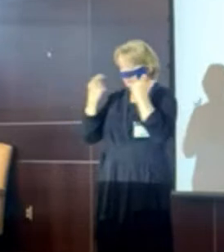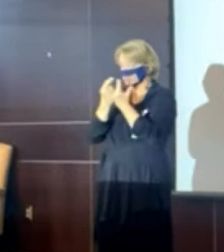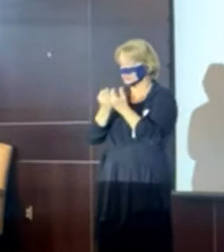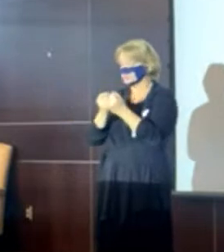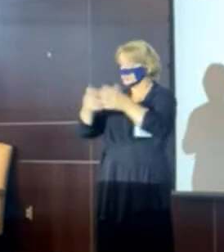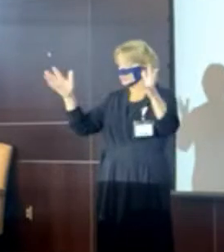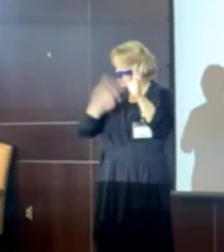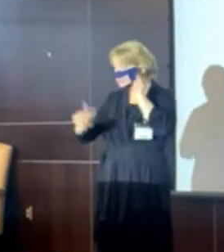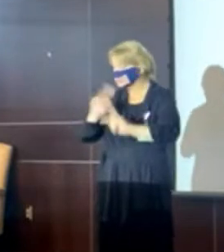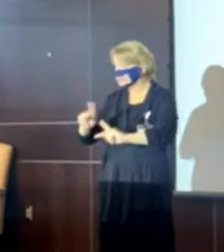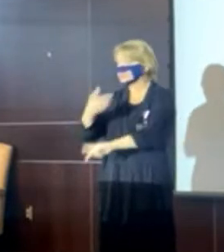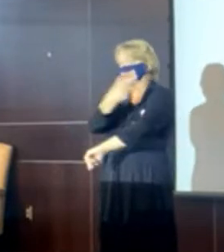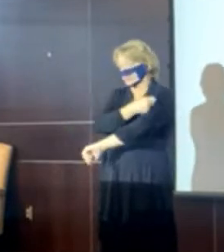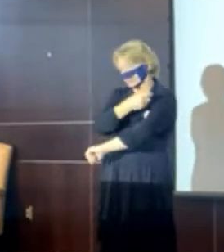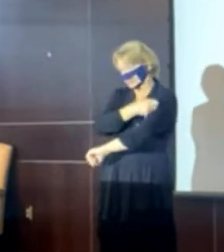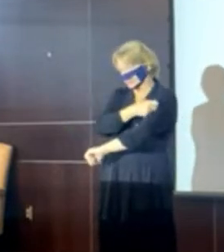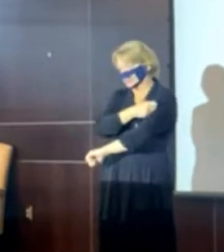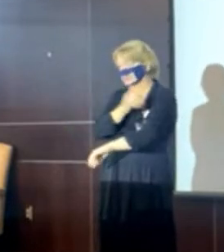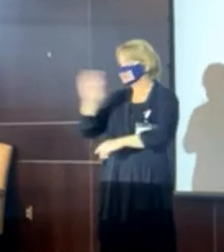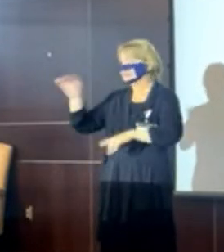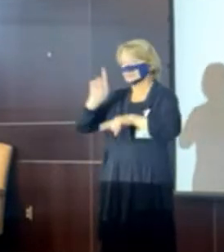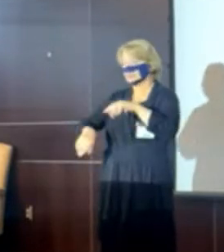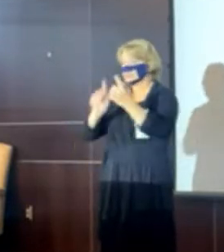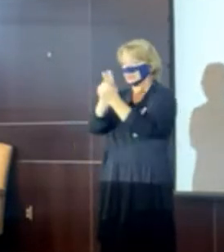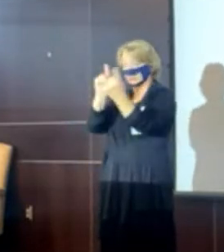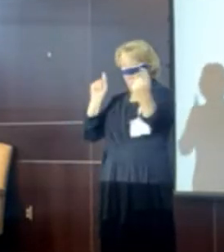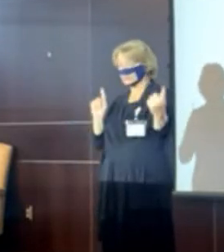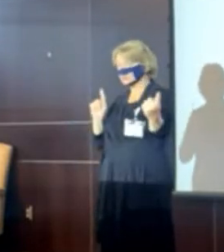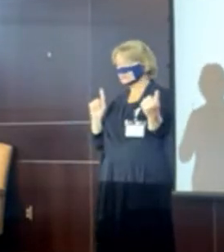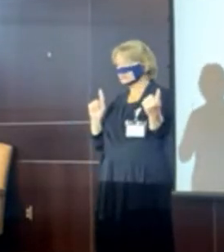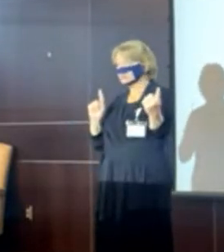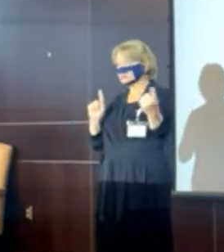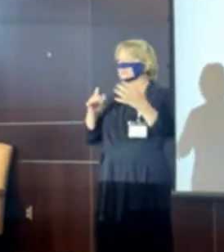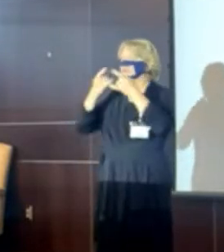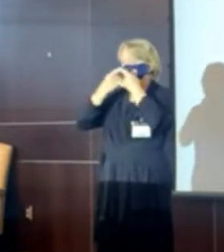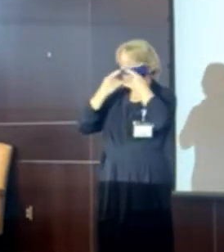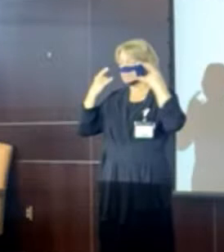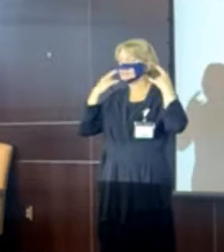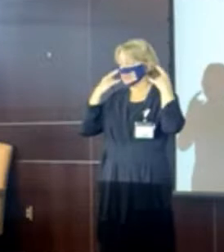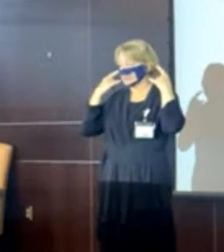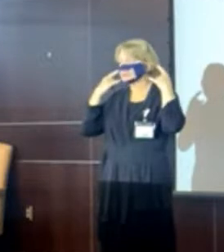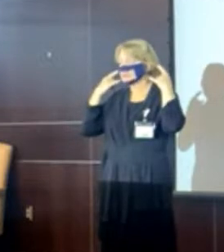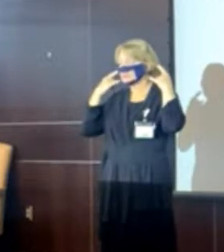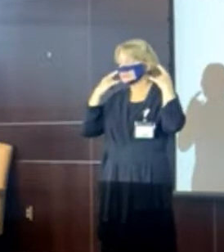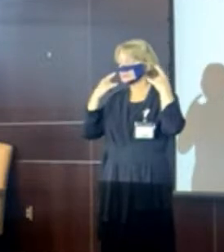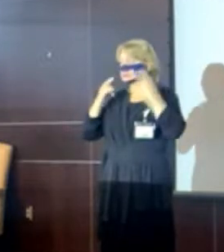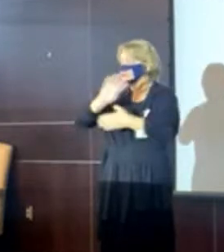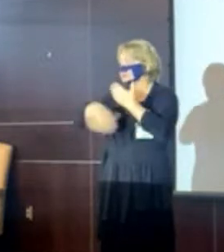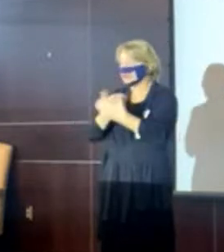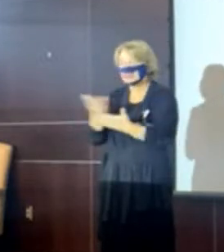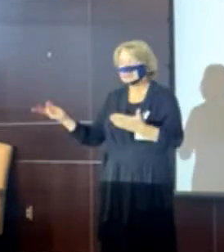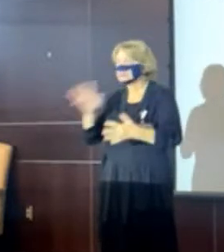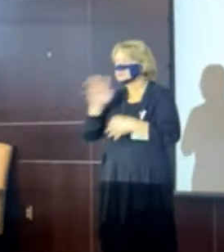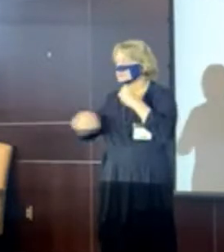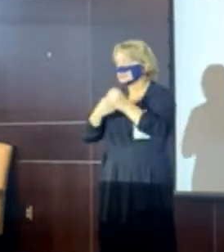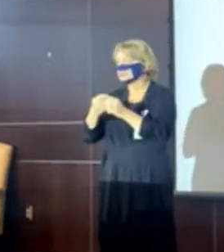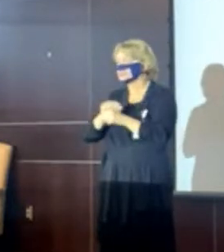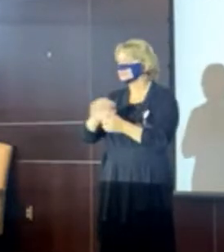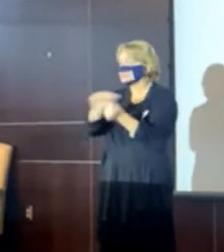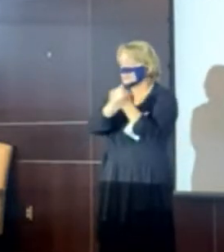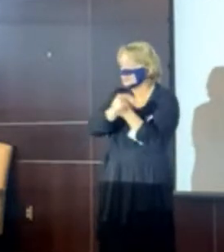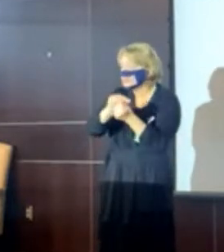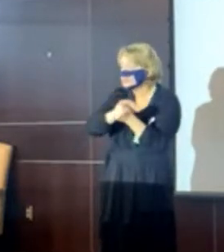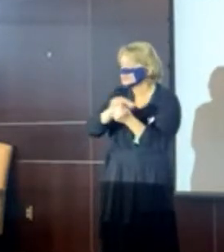wear a mask if you cannot socially distance appropriately. I think all those things we talked about before, washing your hands, all those things just to stop